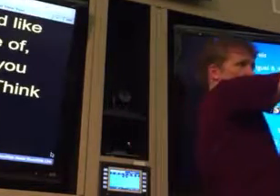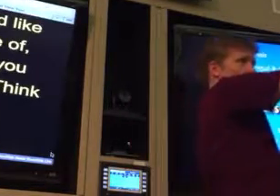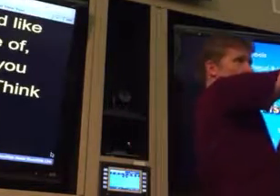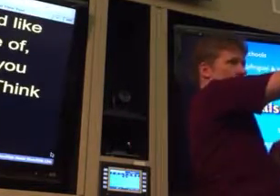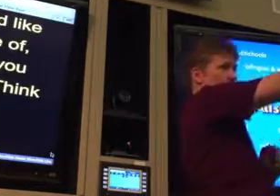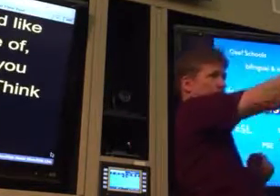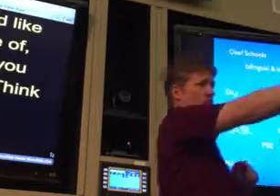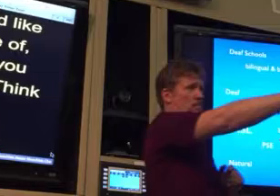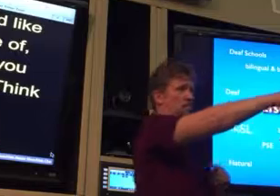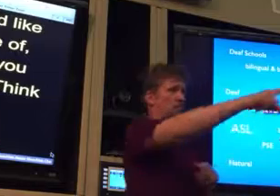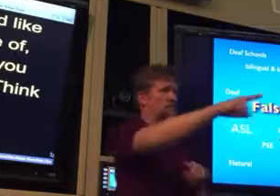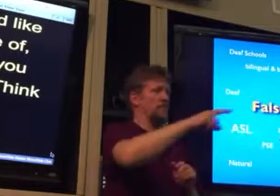Yes.